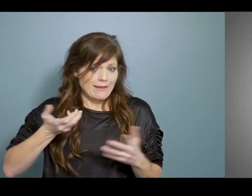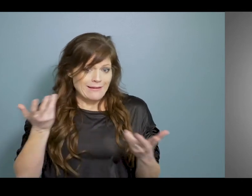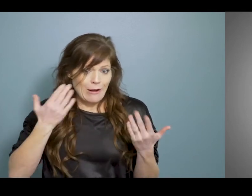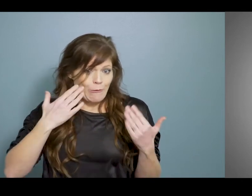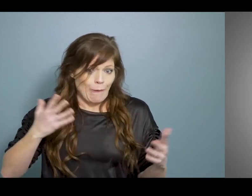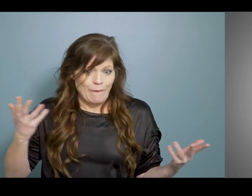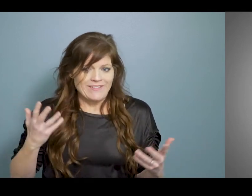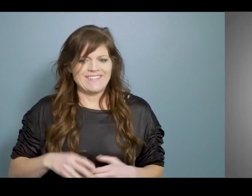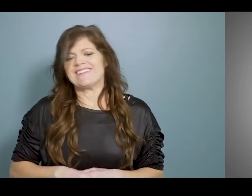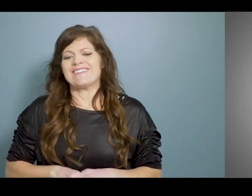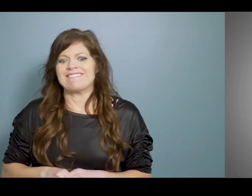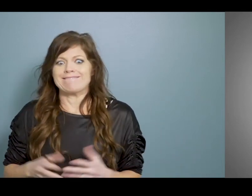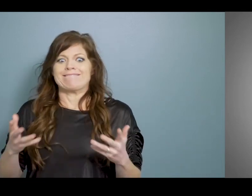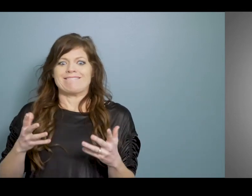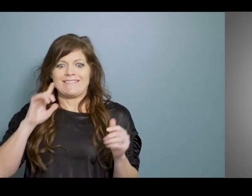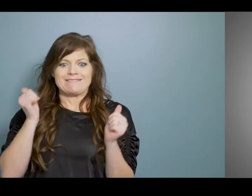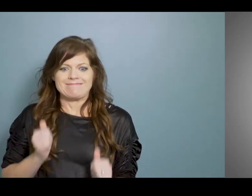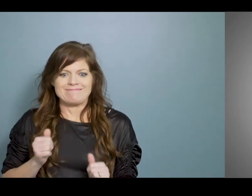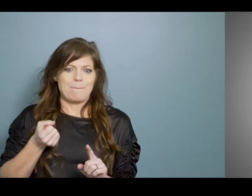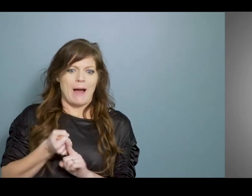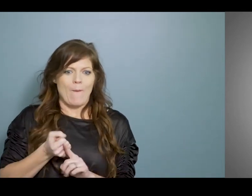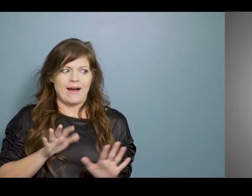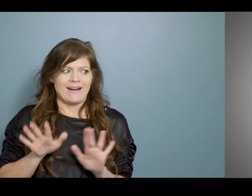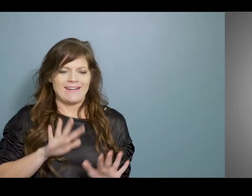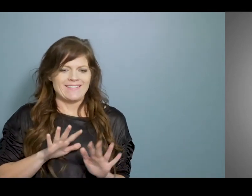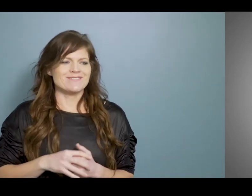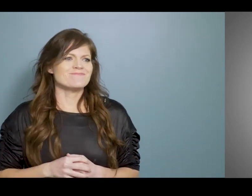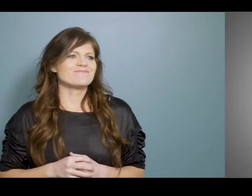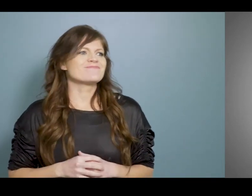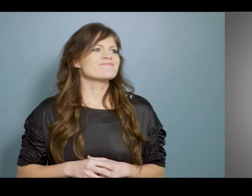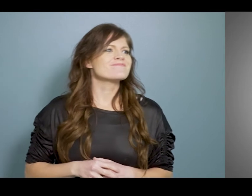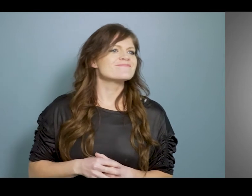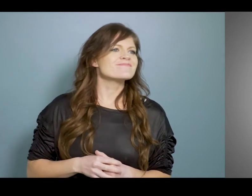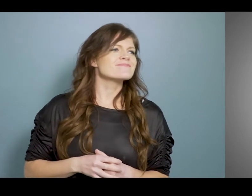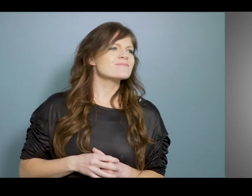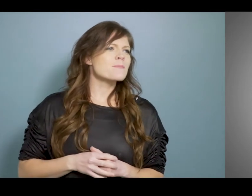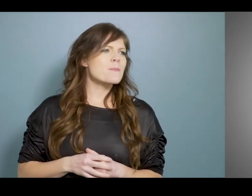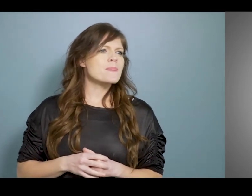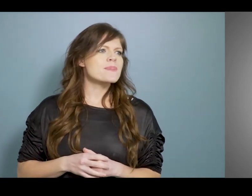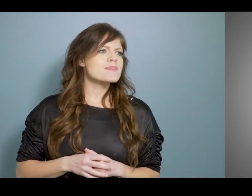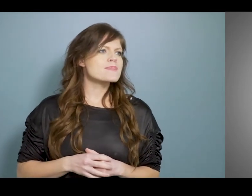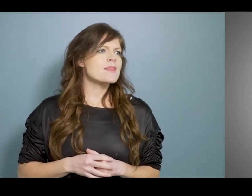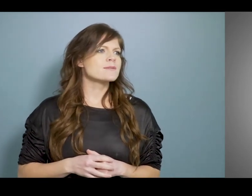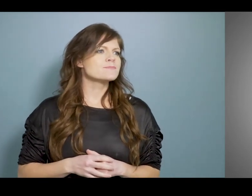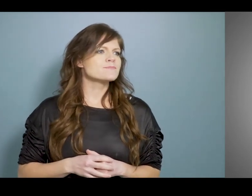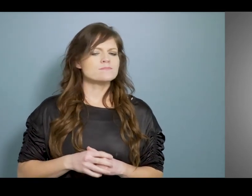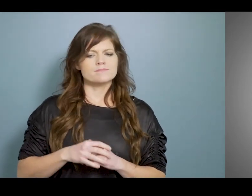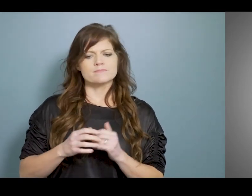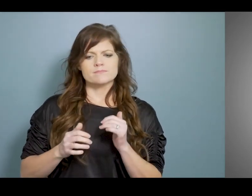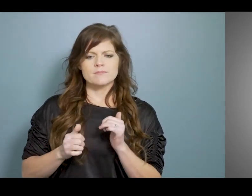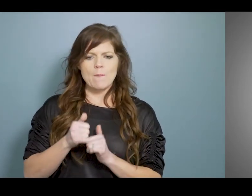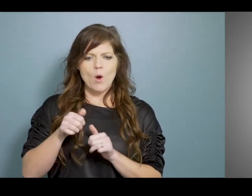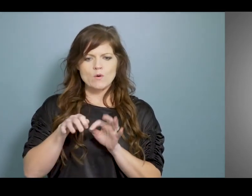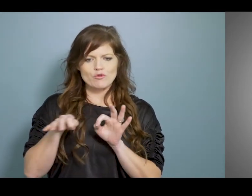or what other people do, and you can't magically control your thoughts and feelings. Fear, anxiety, and worry